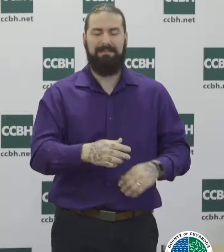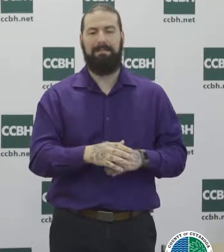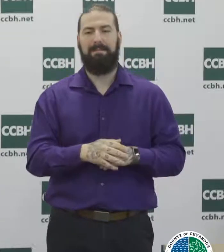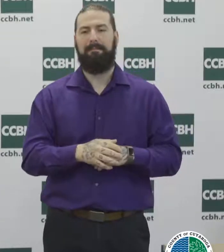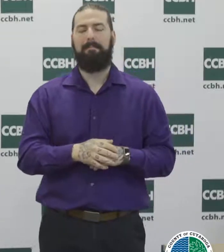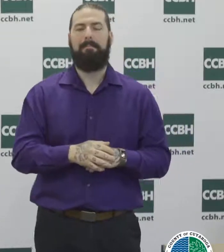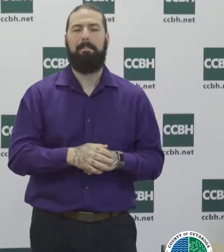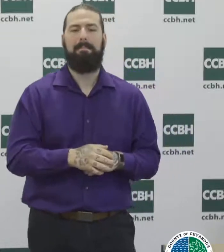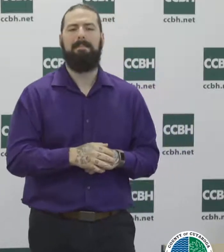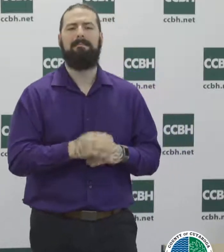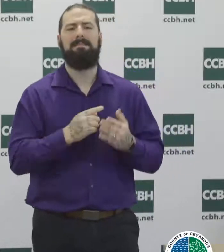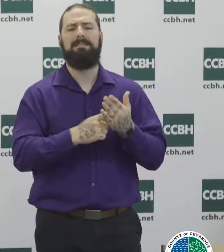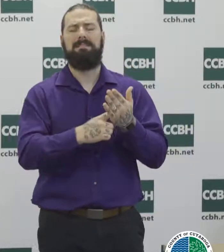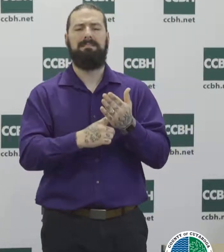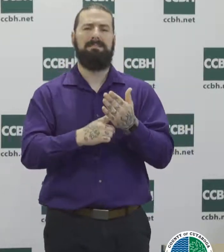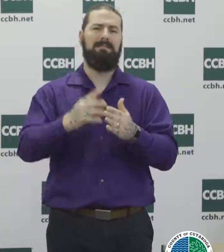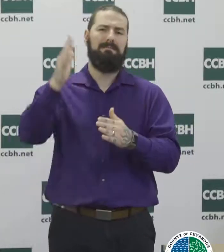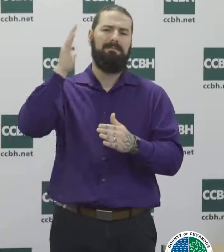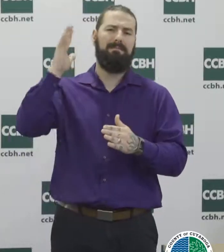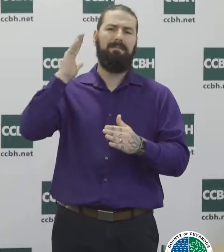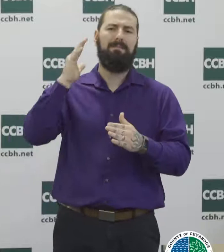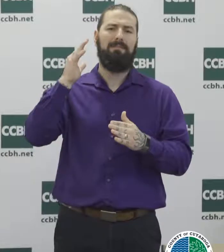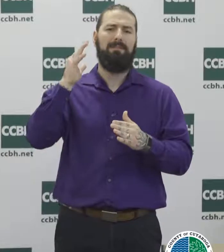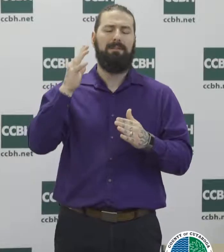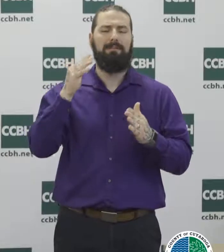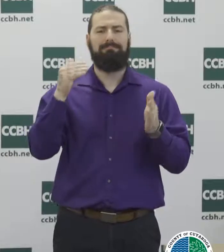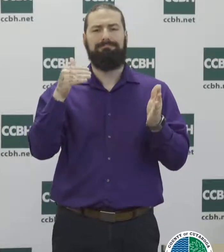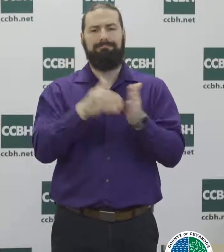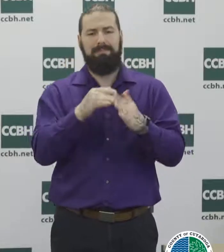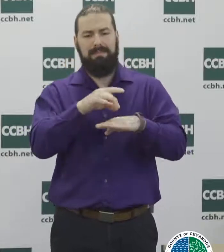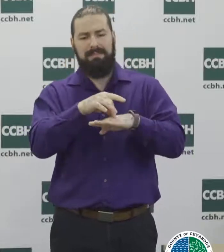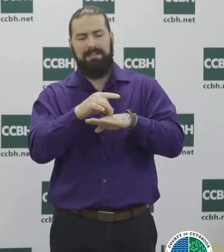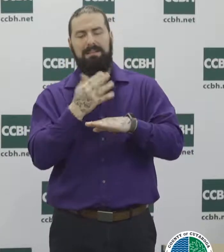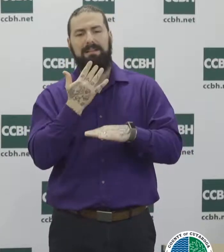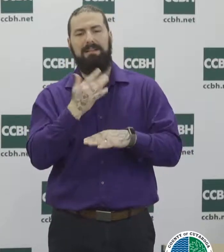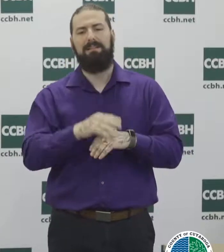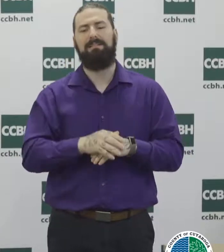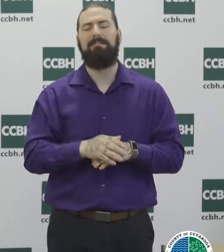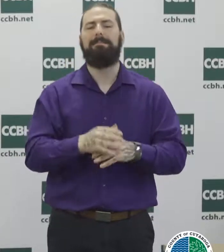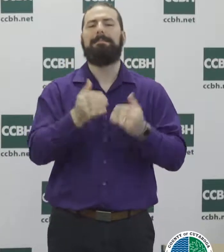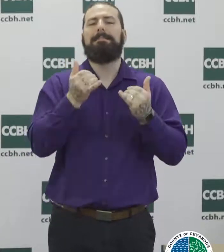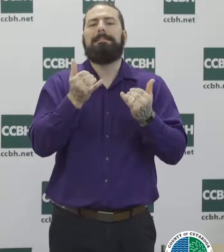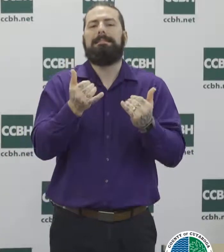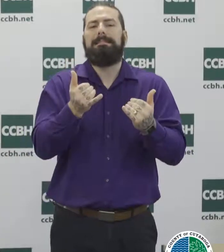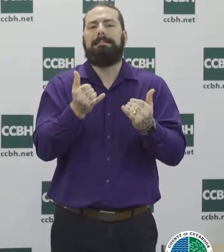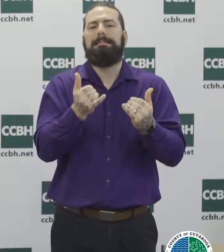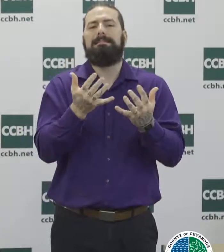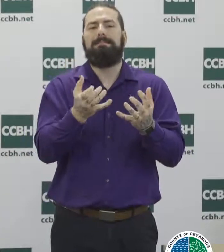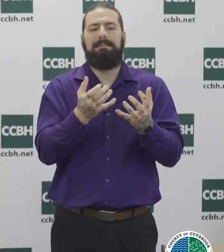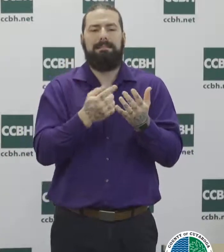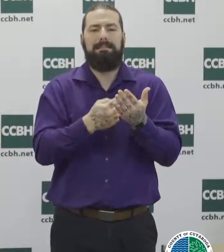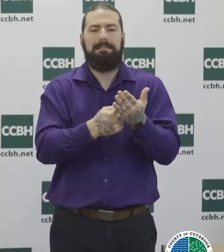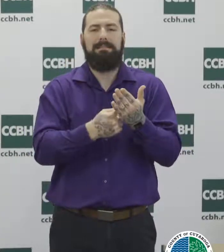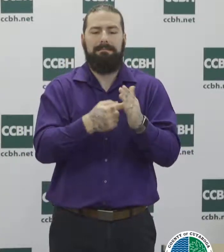We talked before about the impact of racism on health, and today I would like to discuss the connection further.